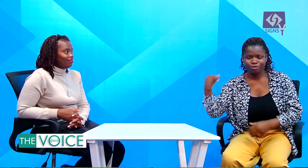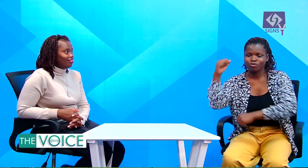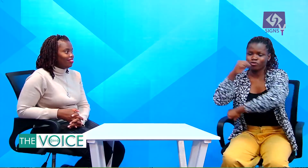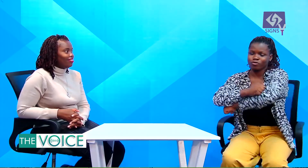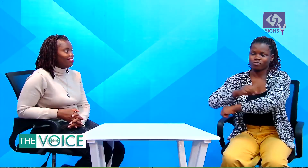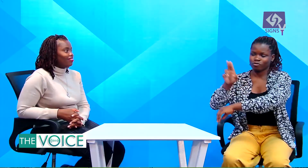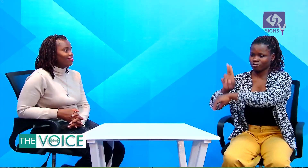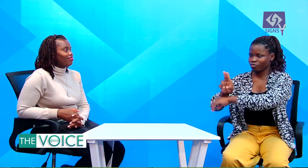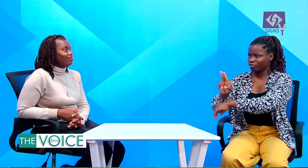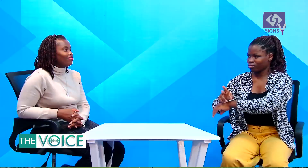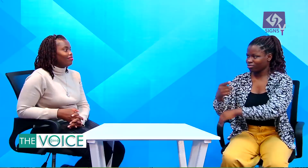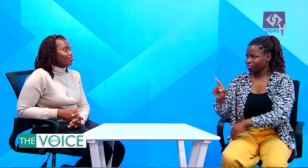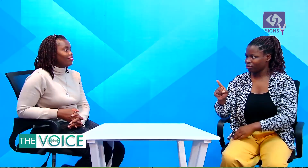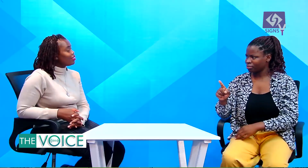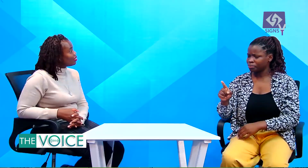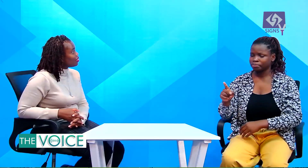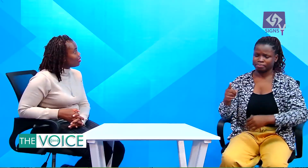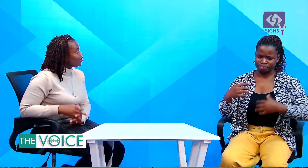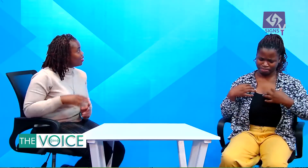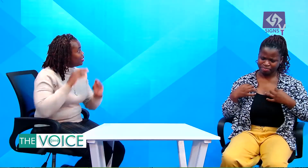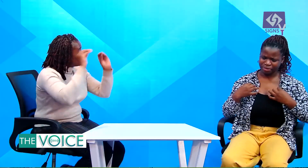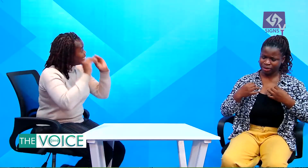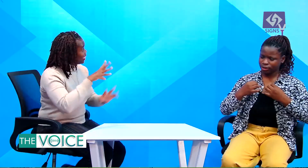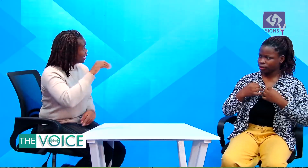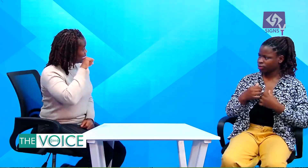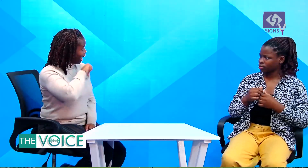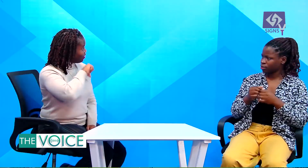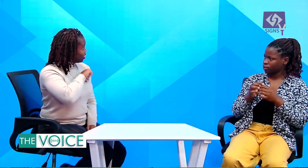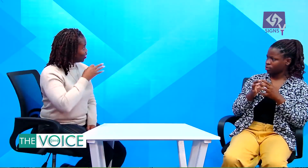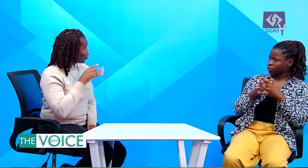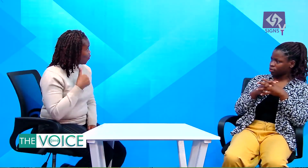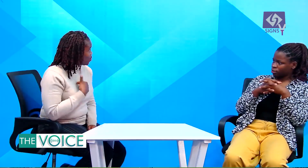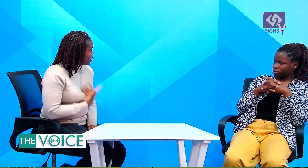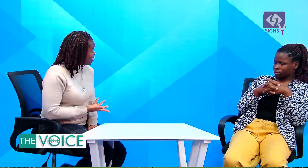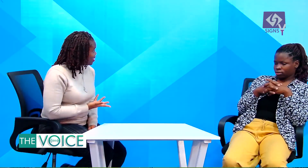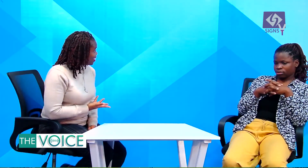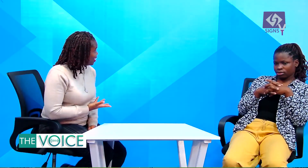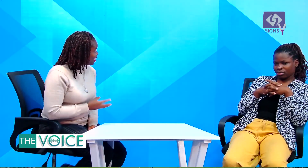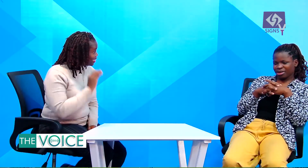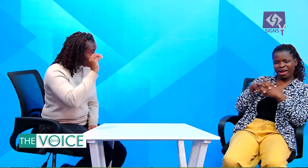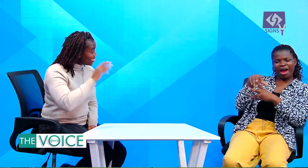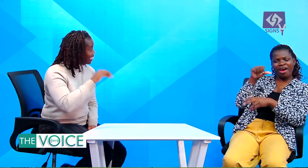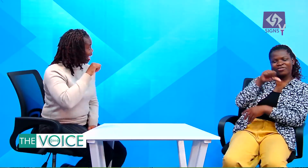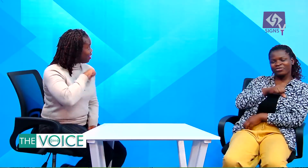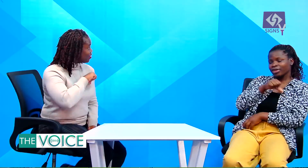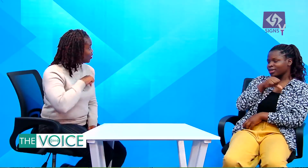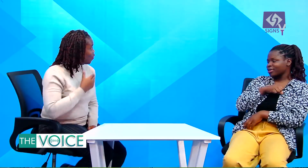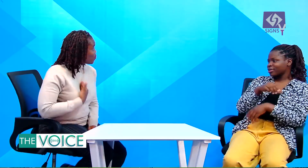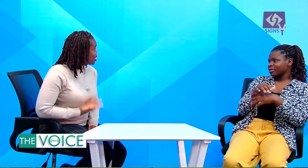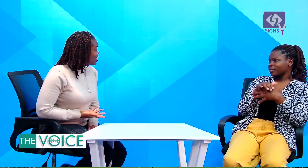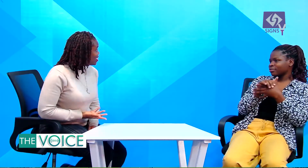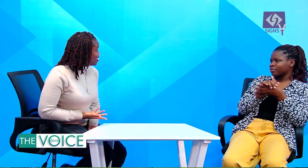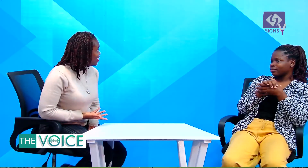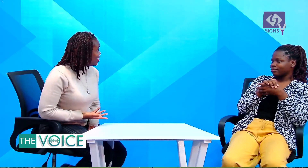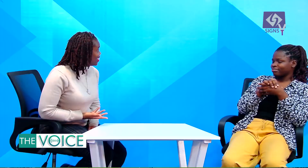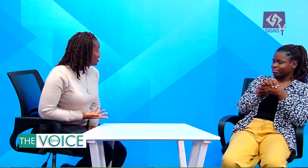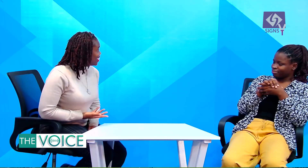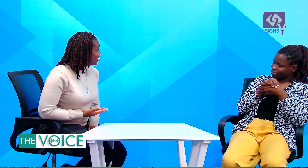language. And the teachers were able to communicate using sign language. Meaning the teachers were